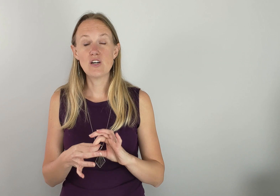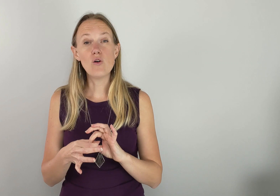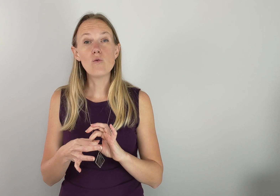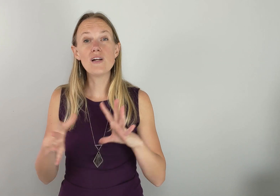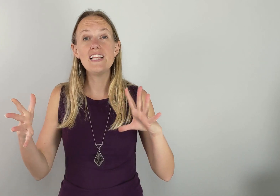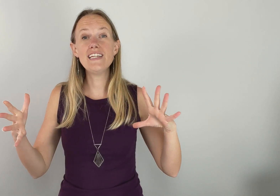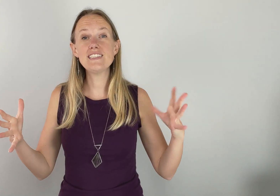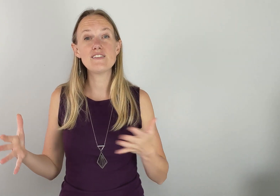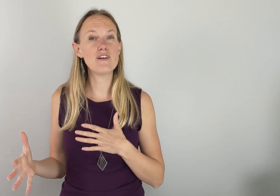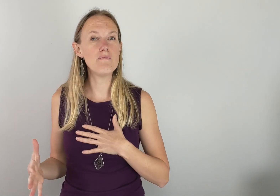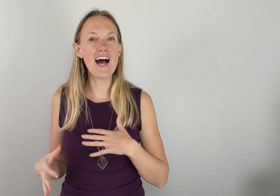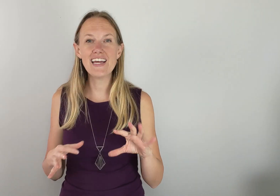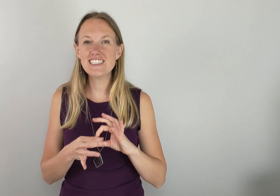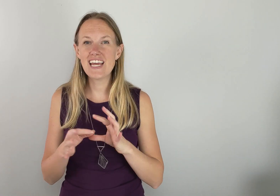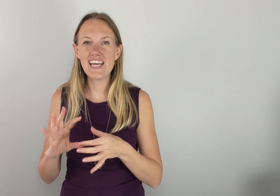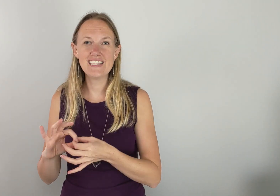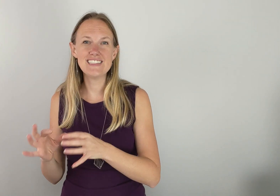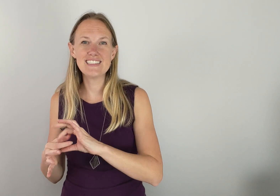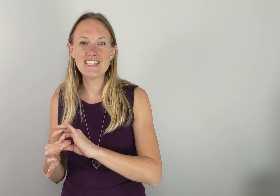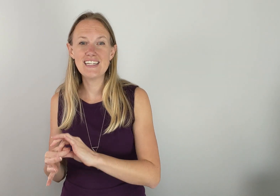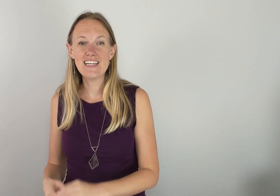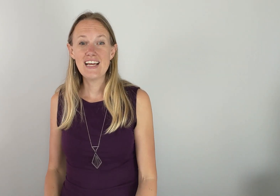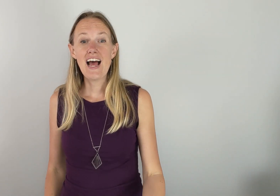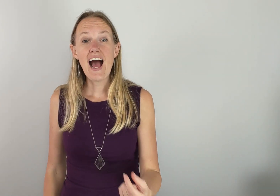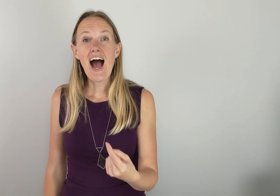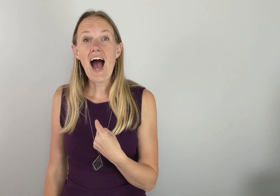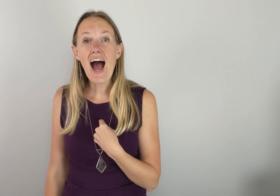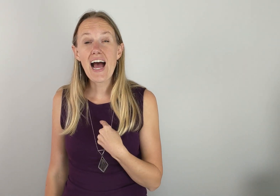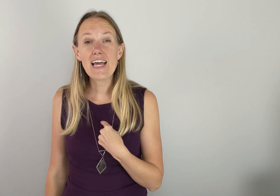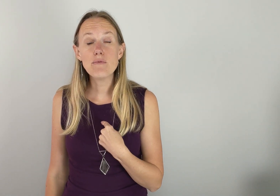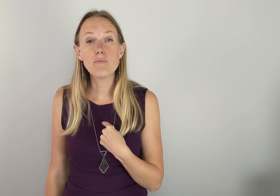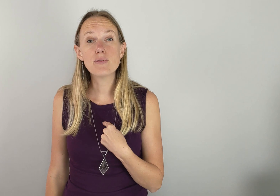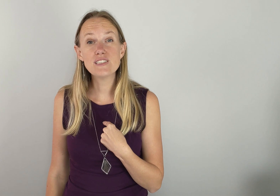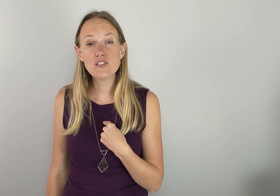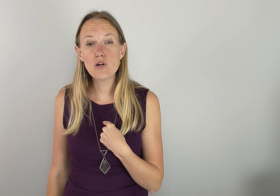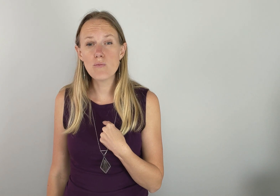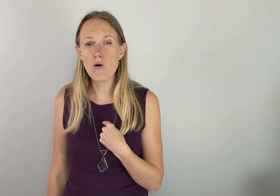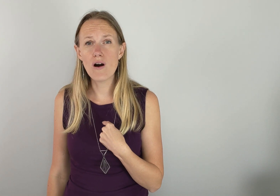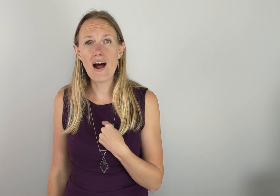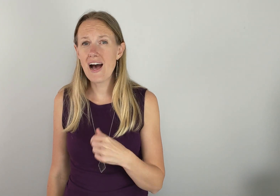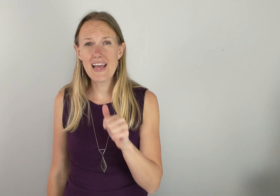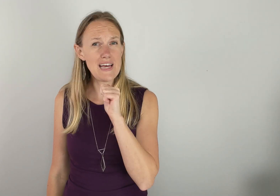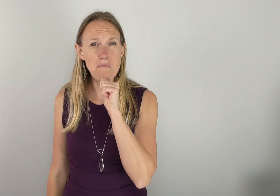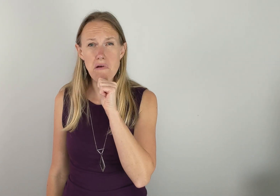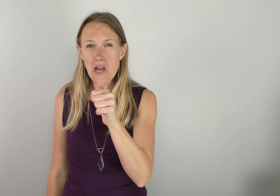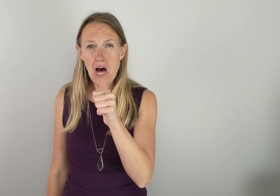So released from my chains, I'm a prisoner no more. I am